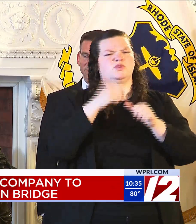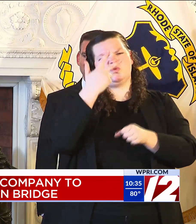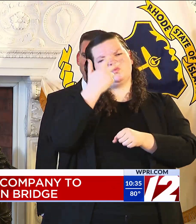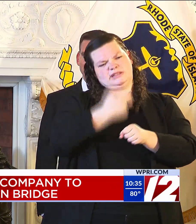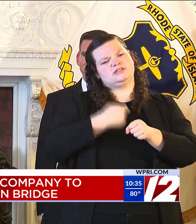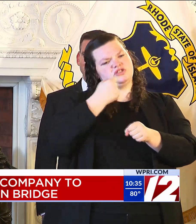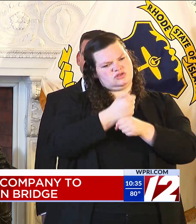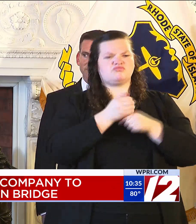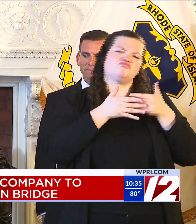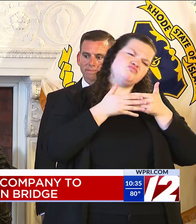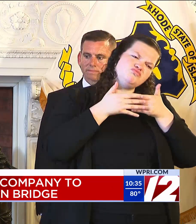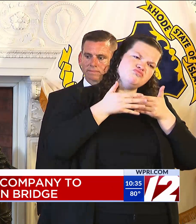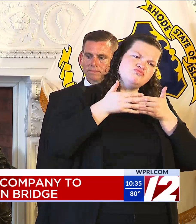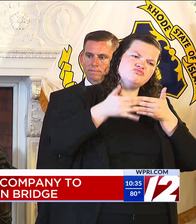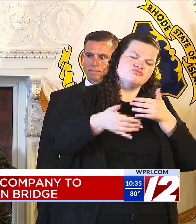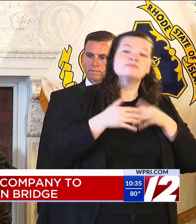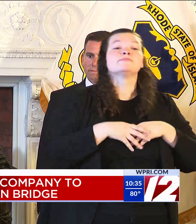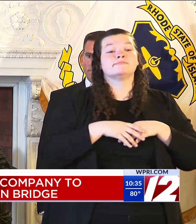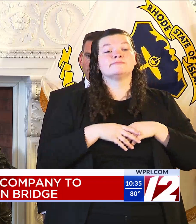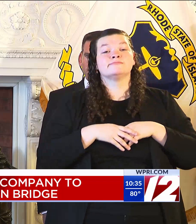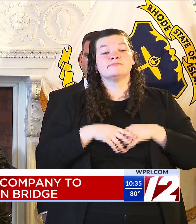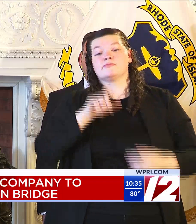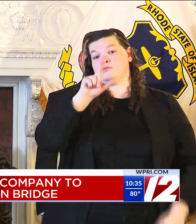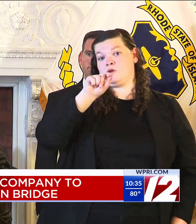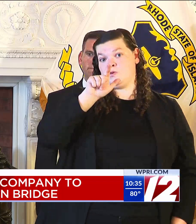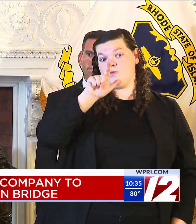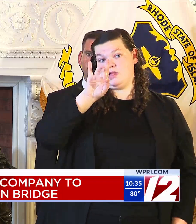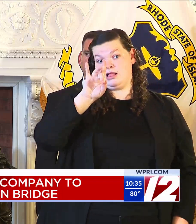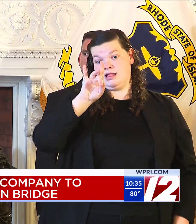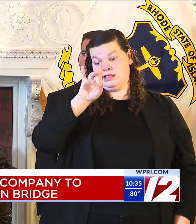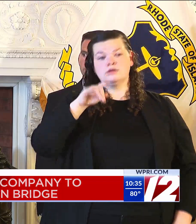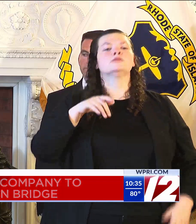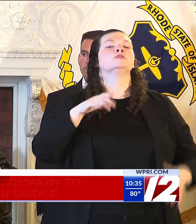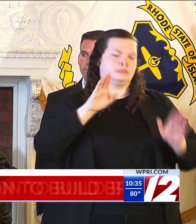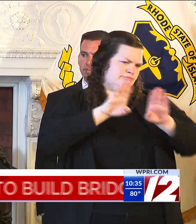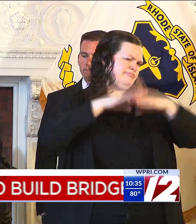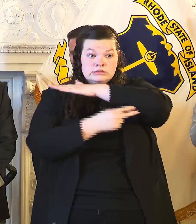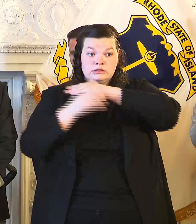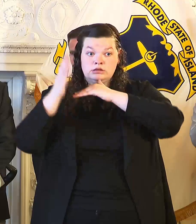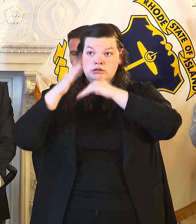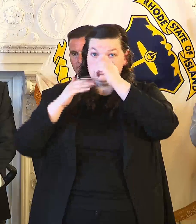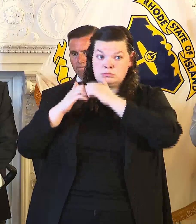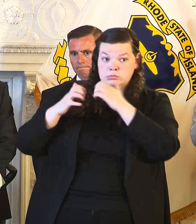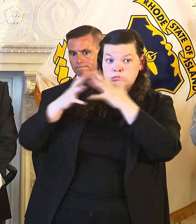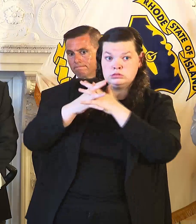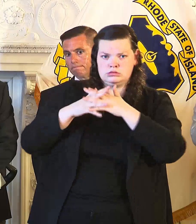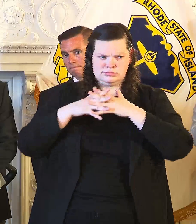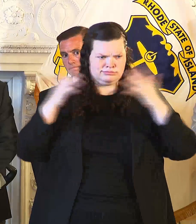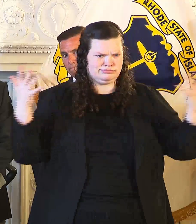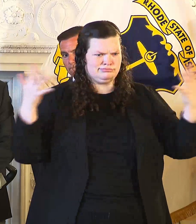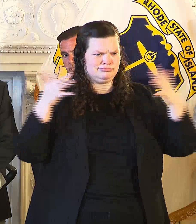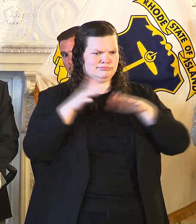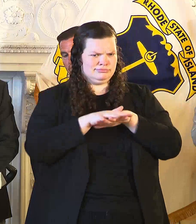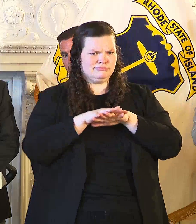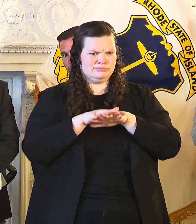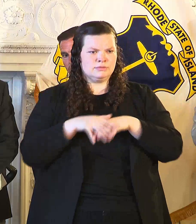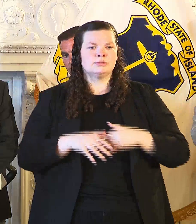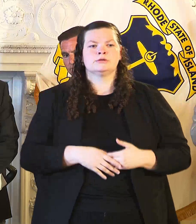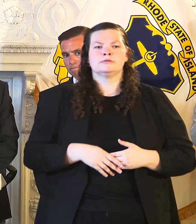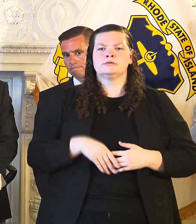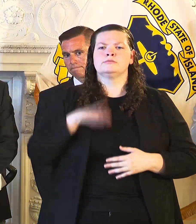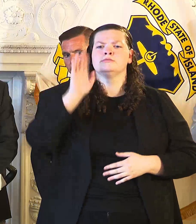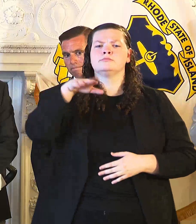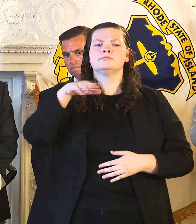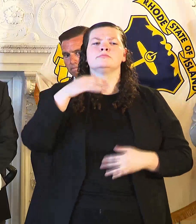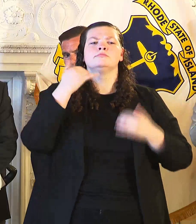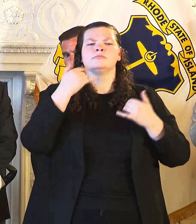until 2008 when we reopened the westbound bridge. Can you just elaborate how underestimating both